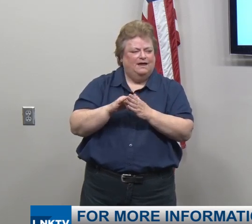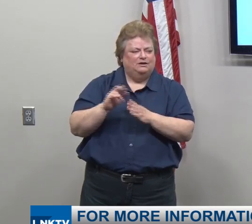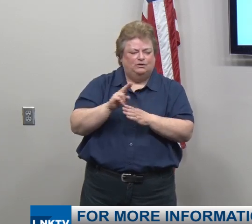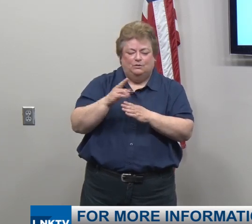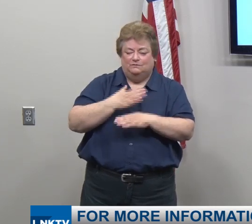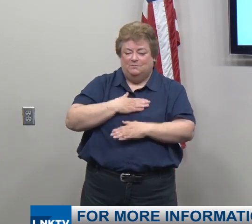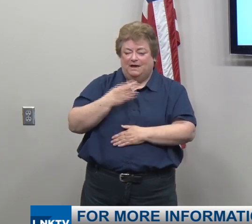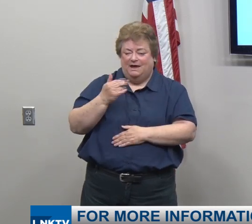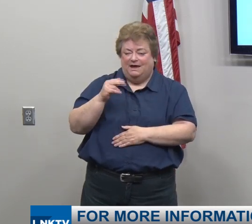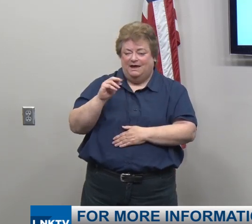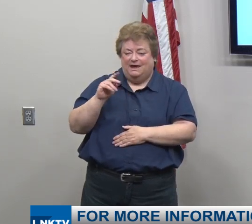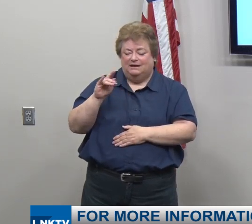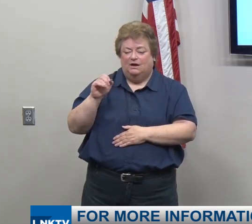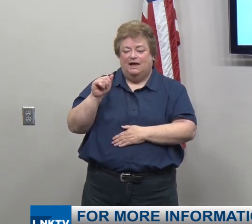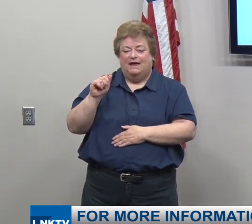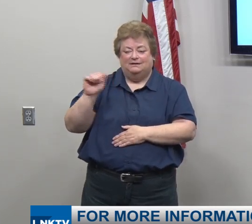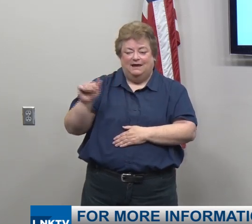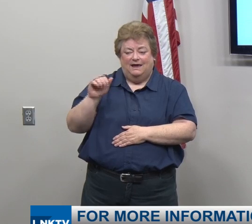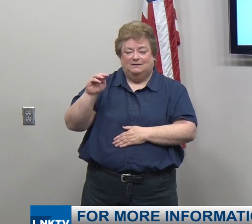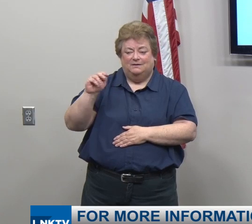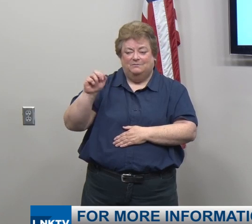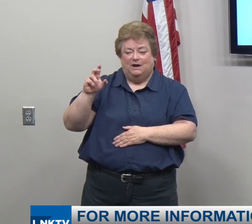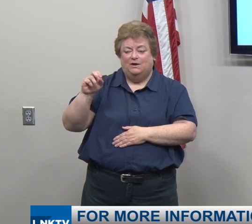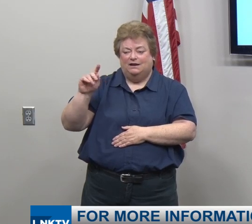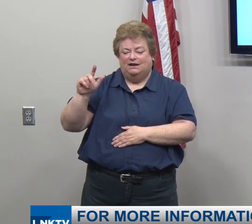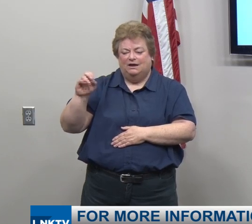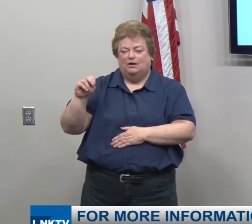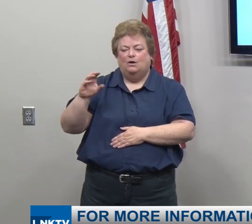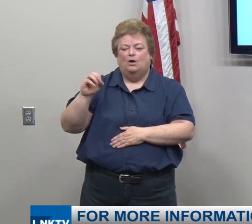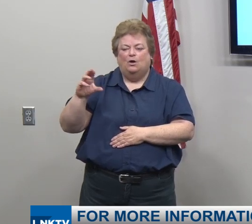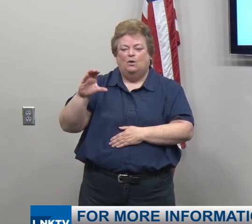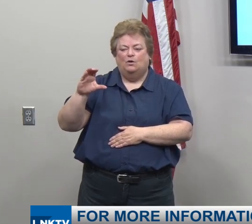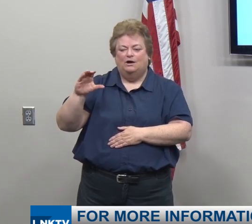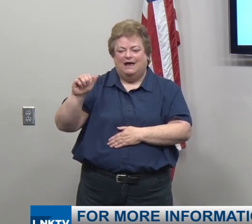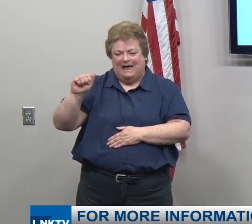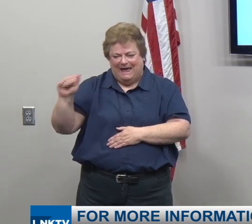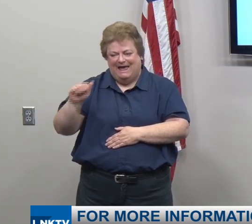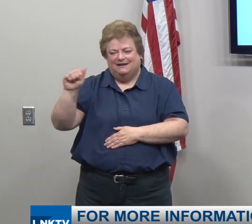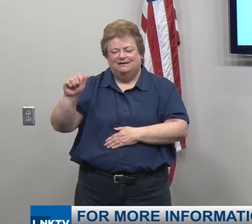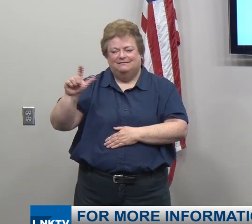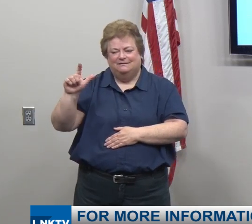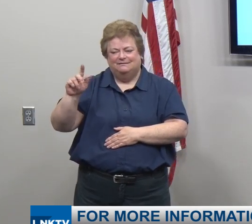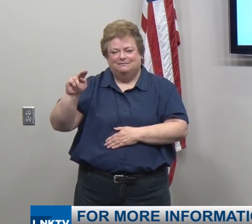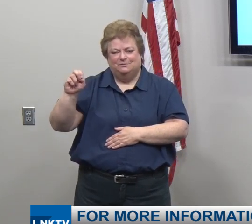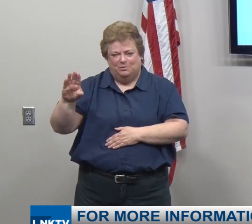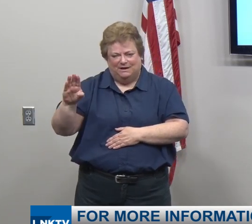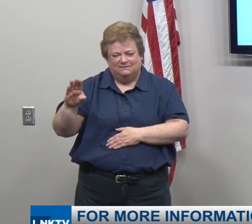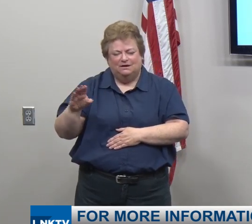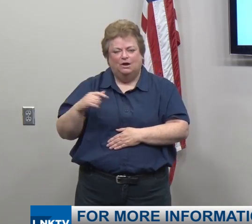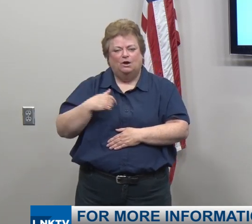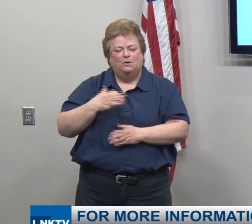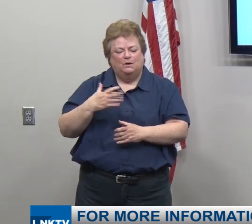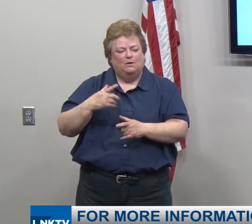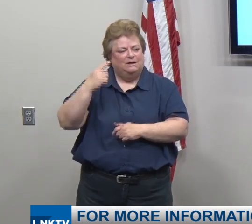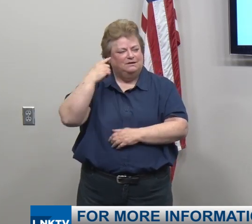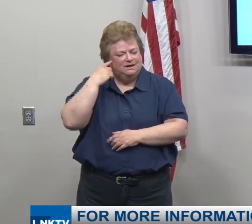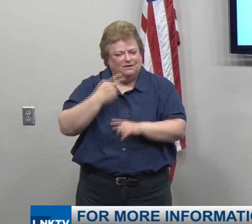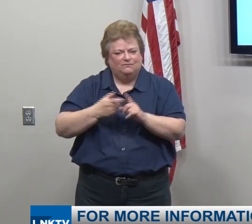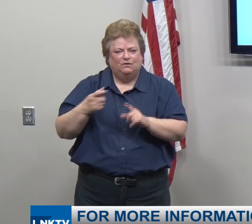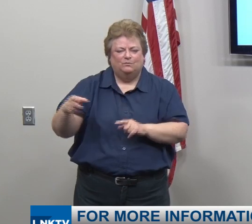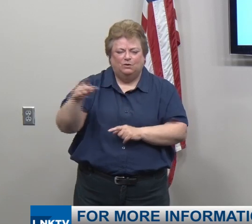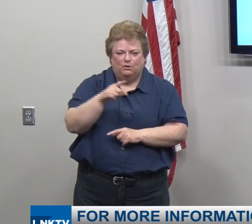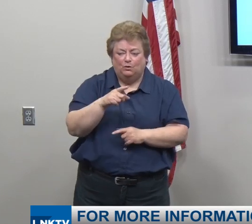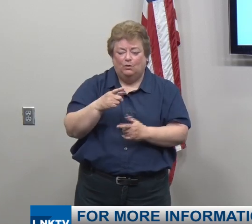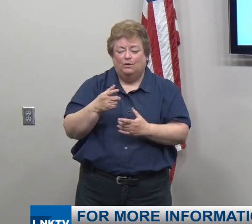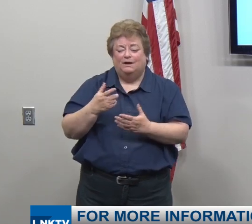my handle, at Mayor Lirian, or the City of Lincoln handle, at Lincoln, Nebraska. We want to hear from you, express our gratitude, and